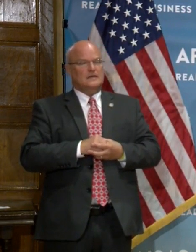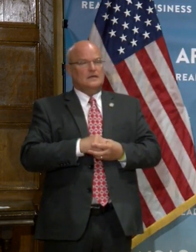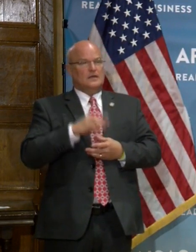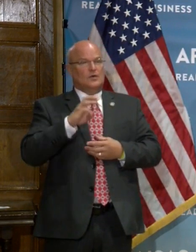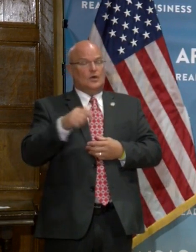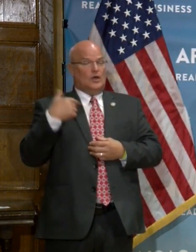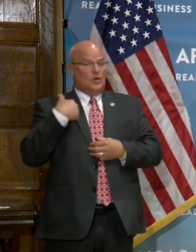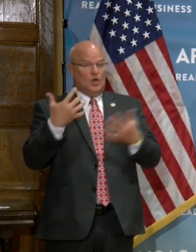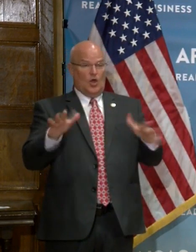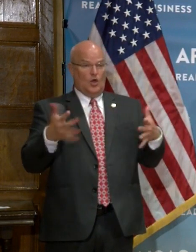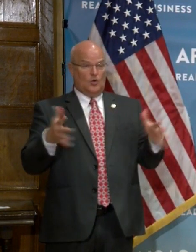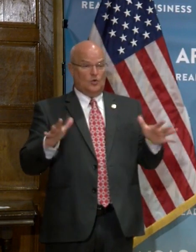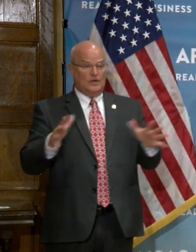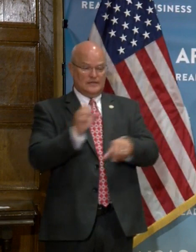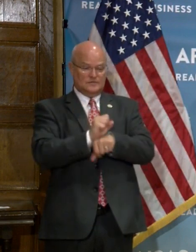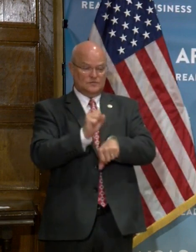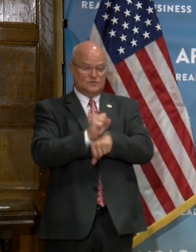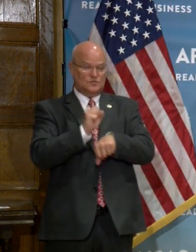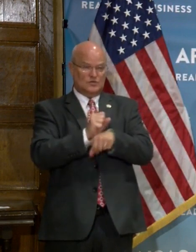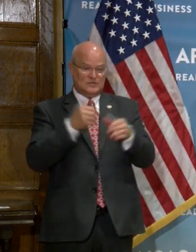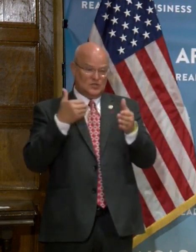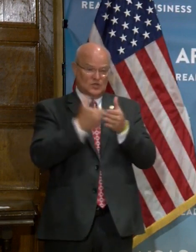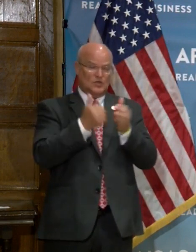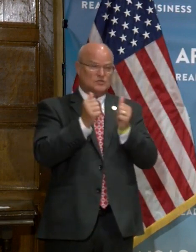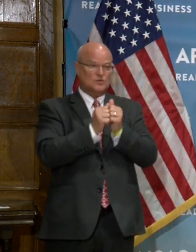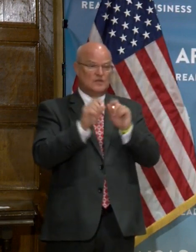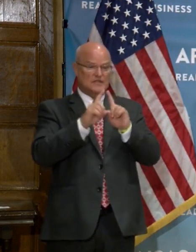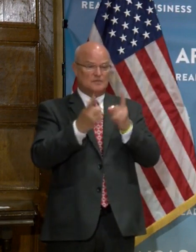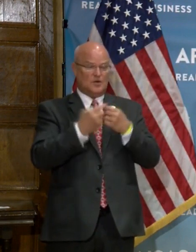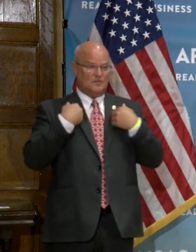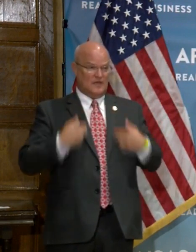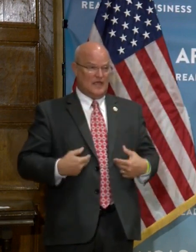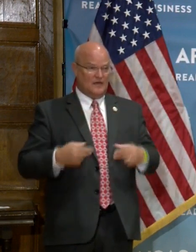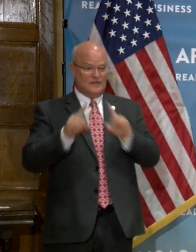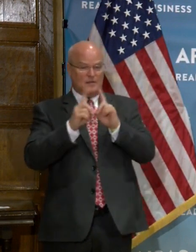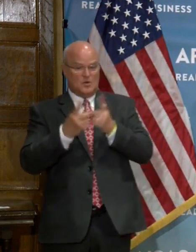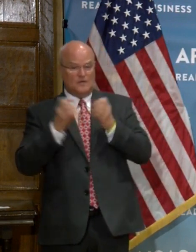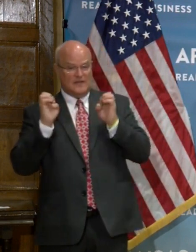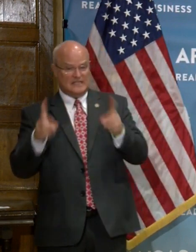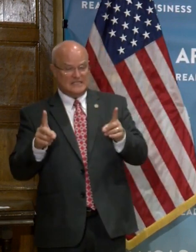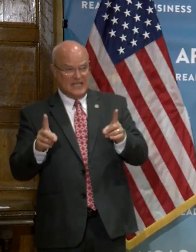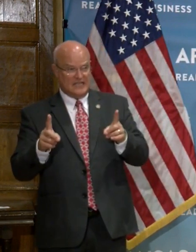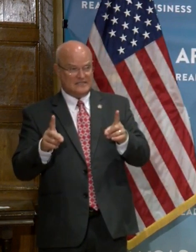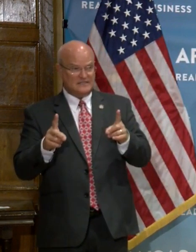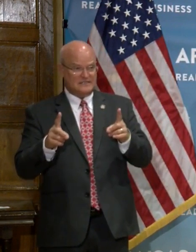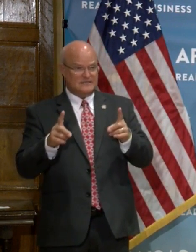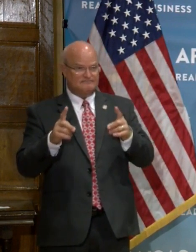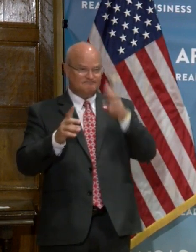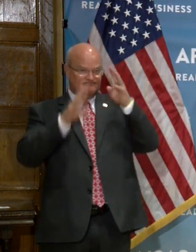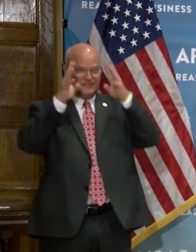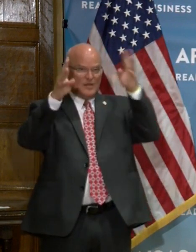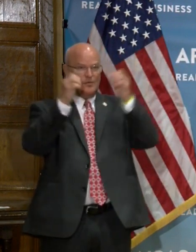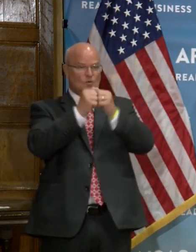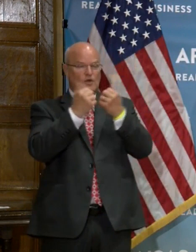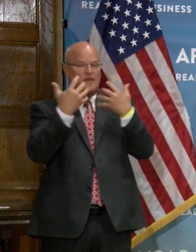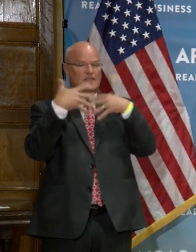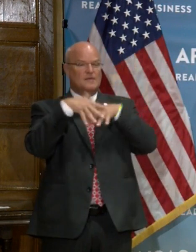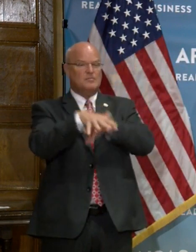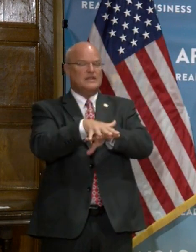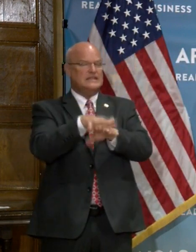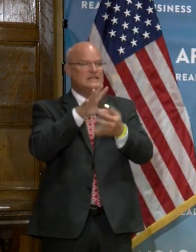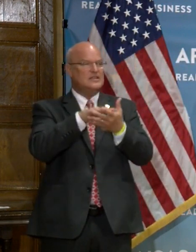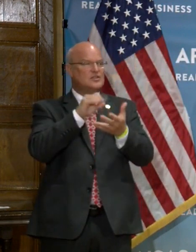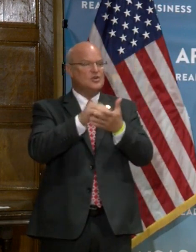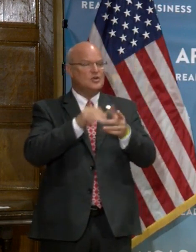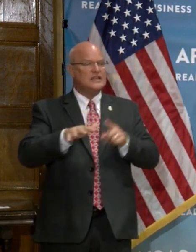Well, we already are working very closely with the Department of Health and Department of Education that came up with the blended learning